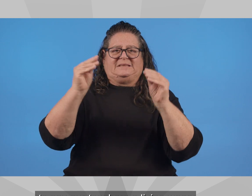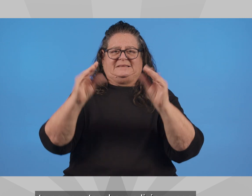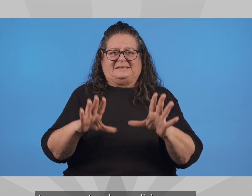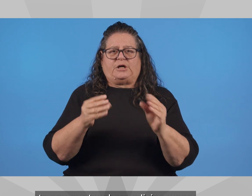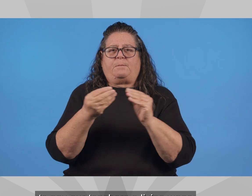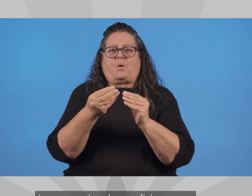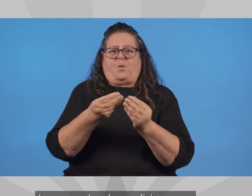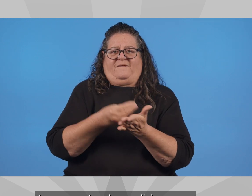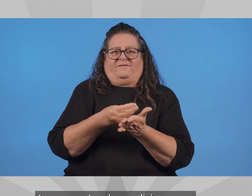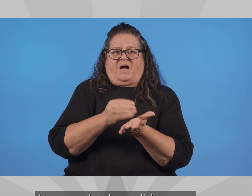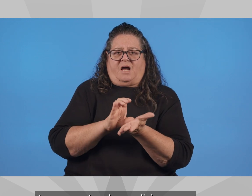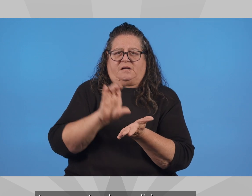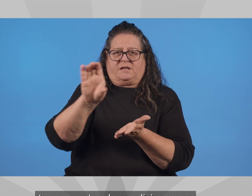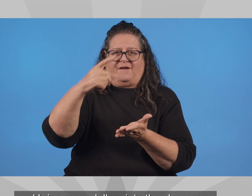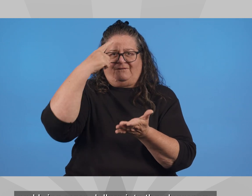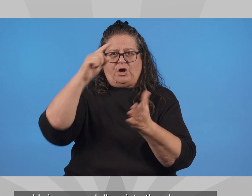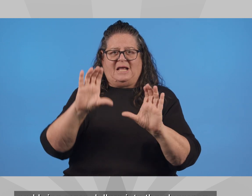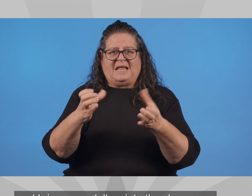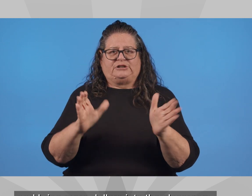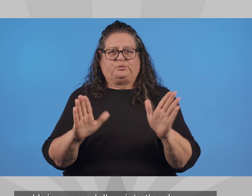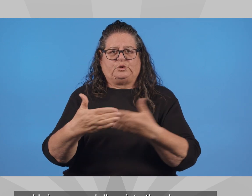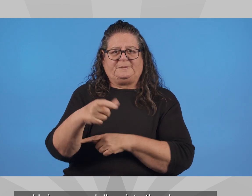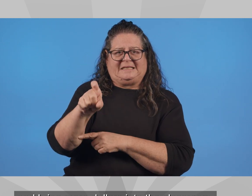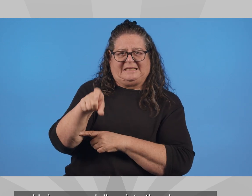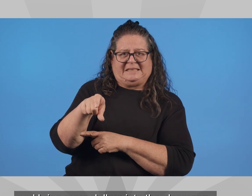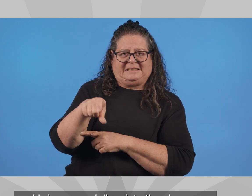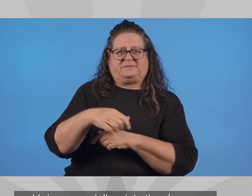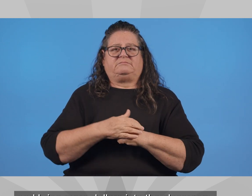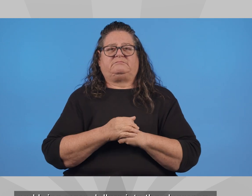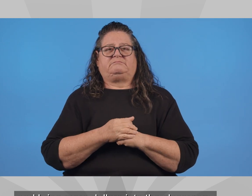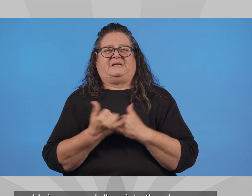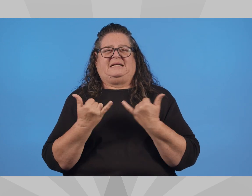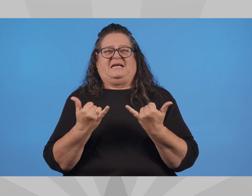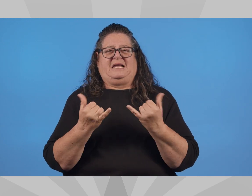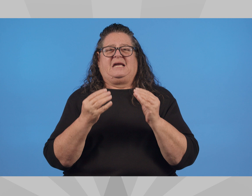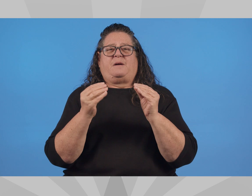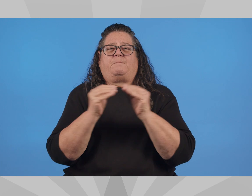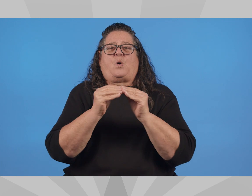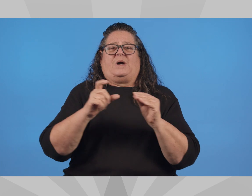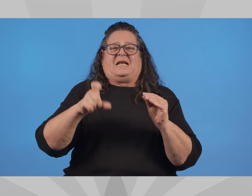to pay our teachers a living wage and bring more dollars into the classroom.